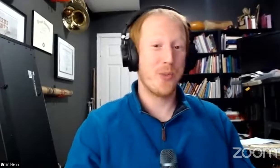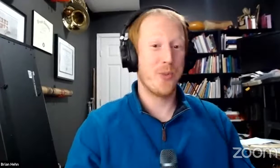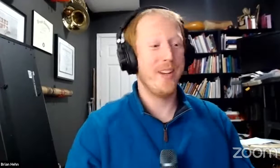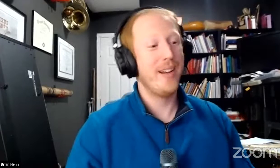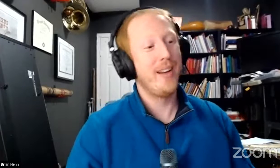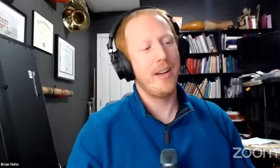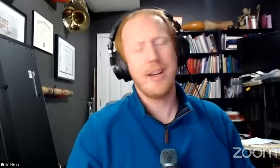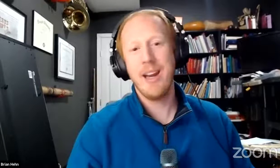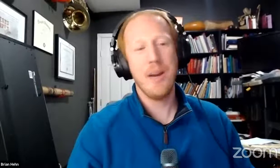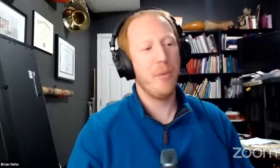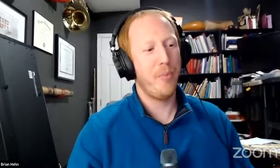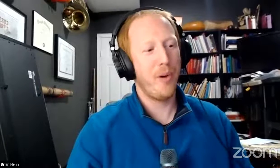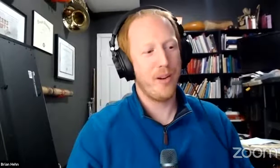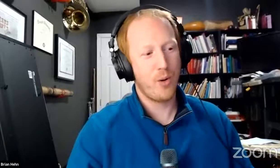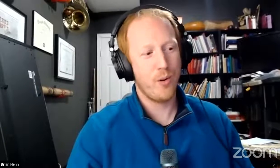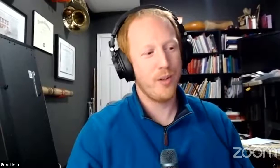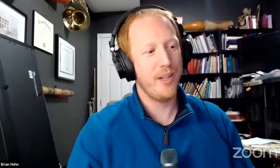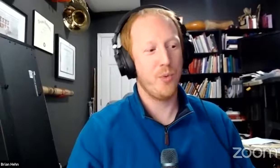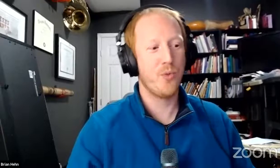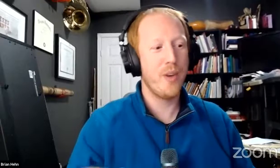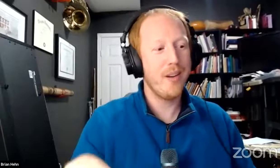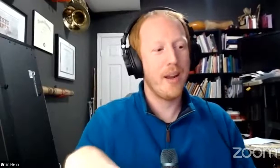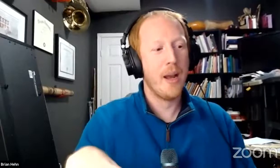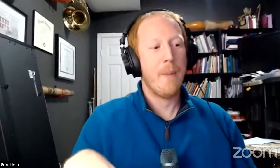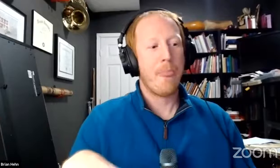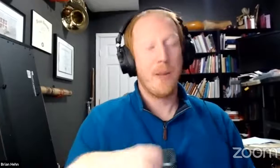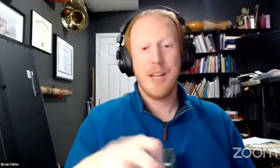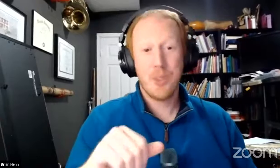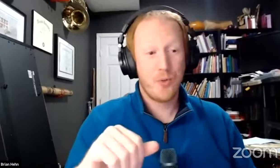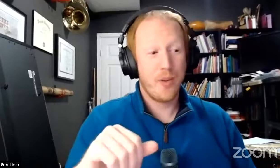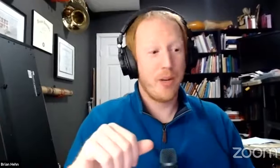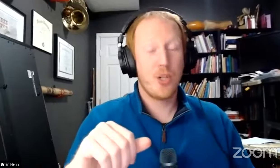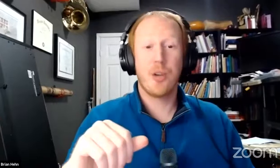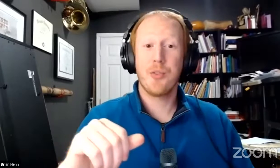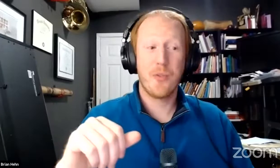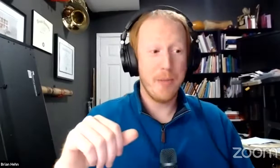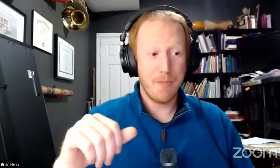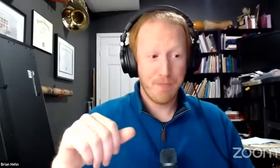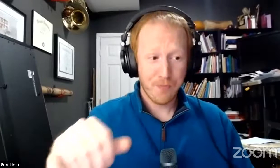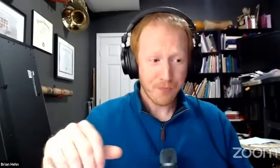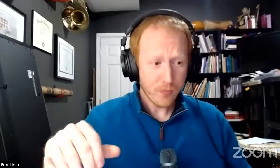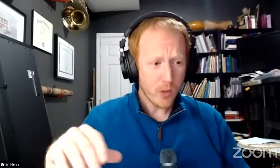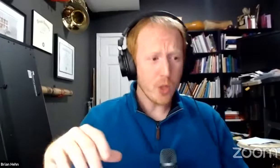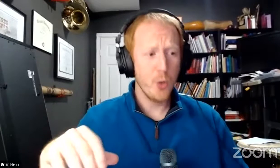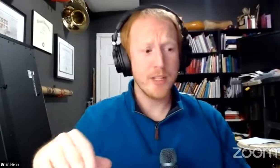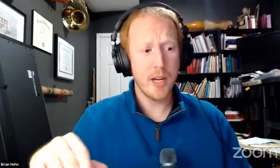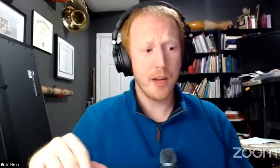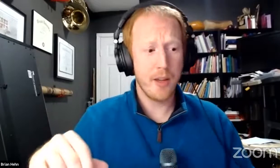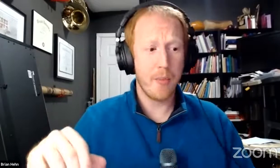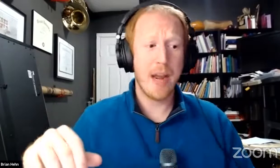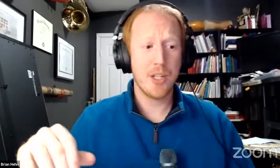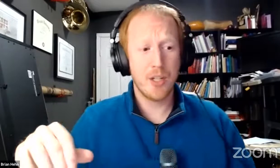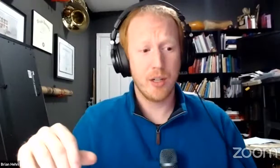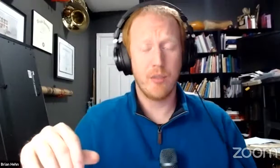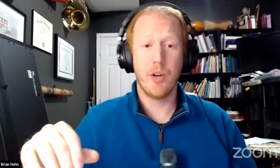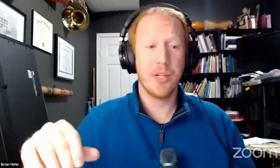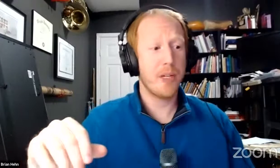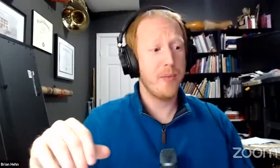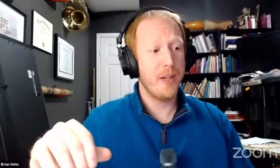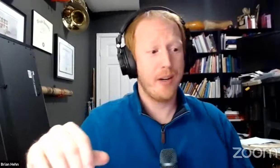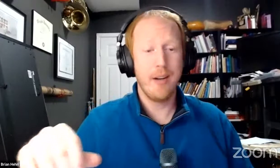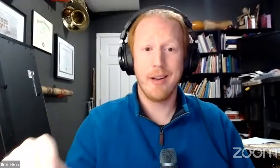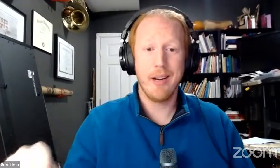Brian for reaching out to us and for coordinating this wonderful project and for being